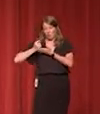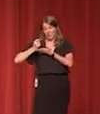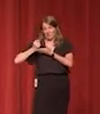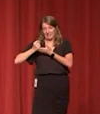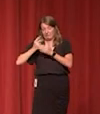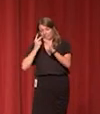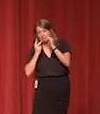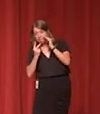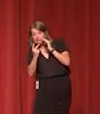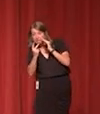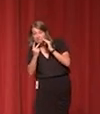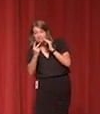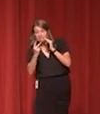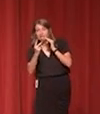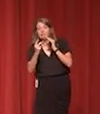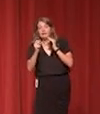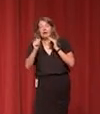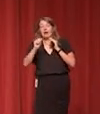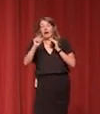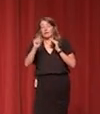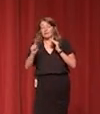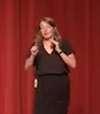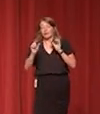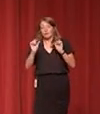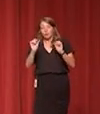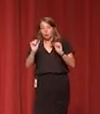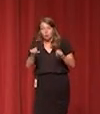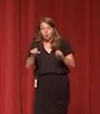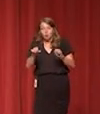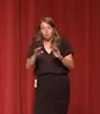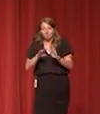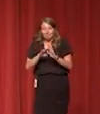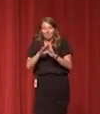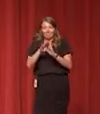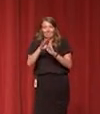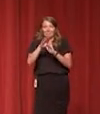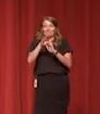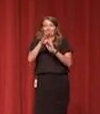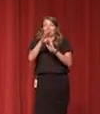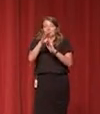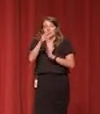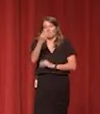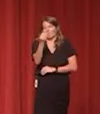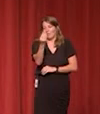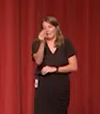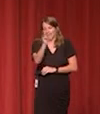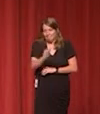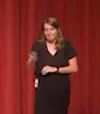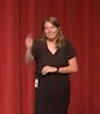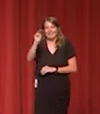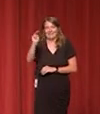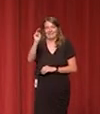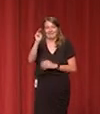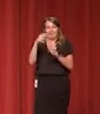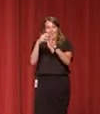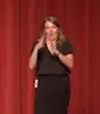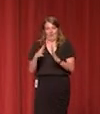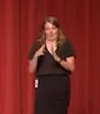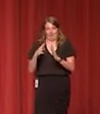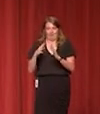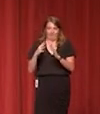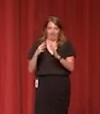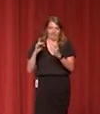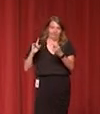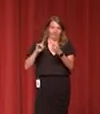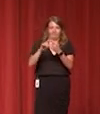come through, and prevention strategies, there'll be about 14 million Americans by about 2050. But